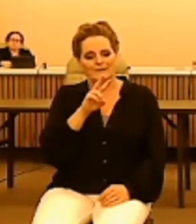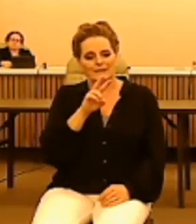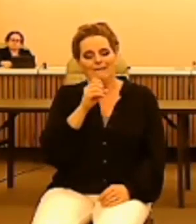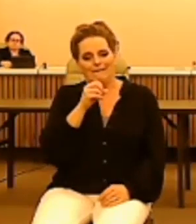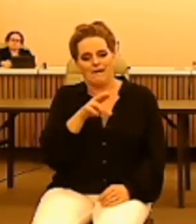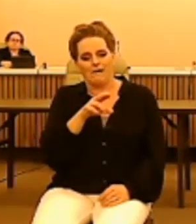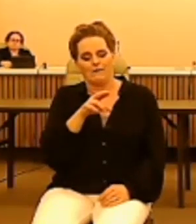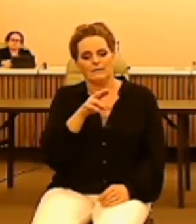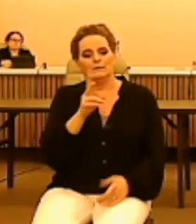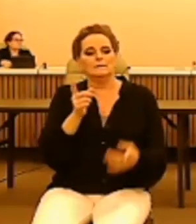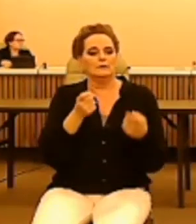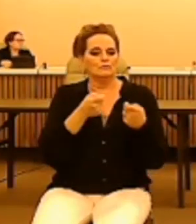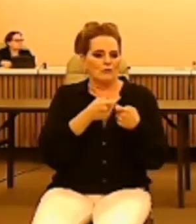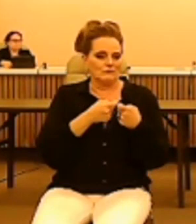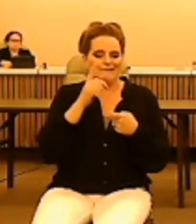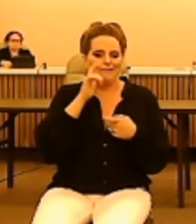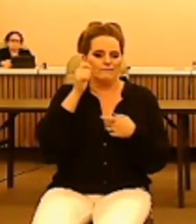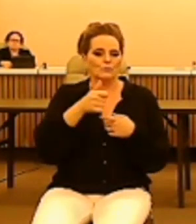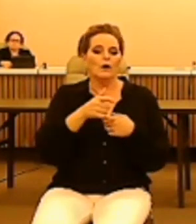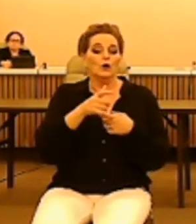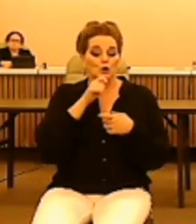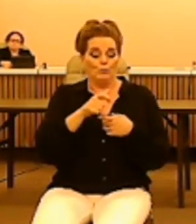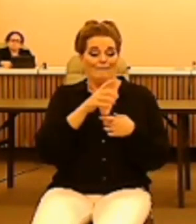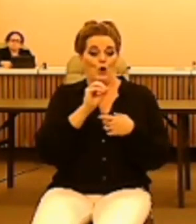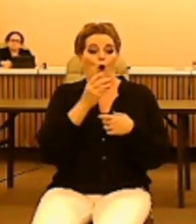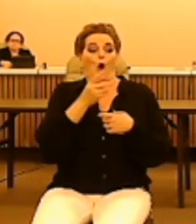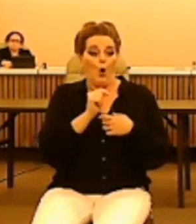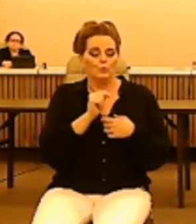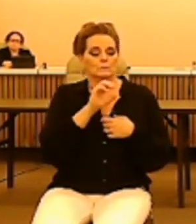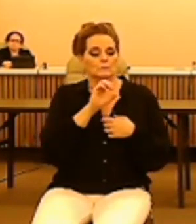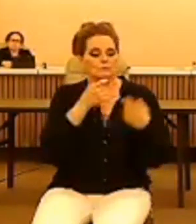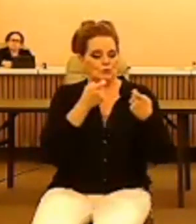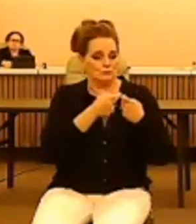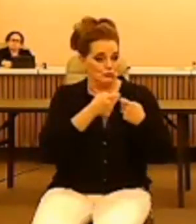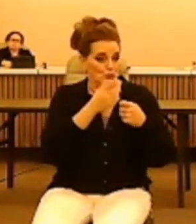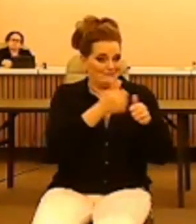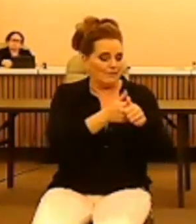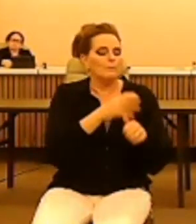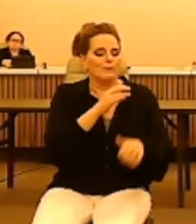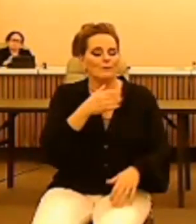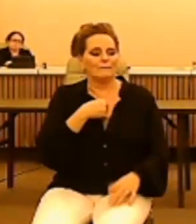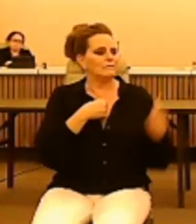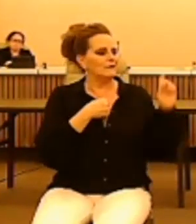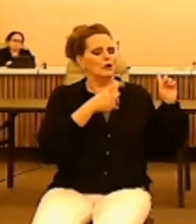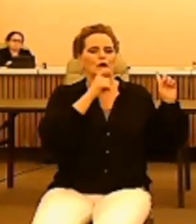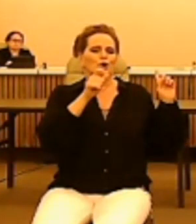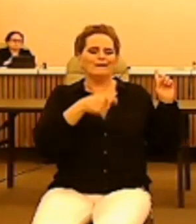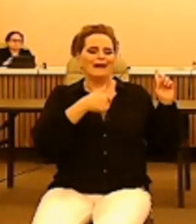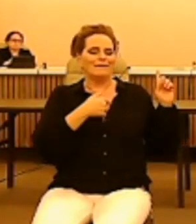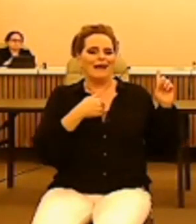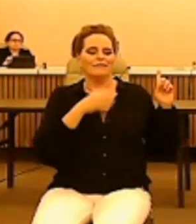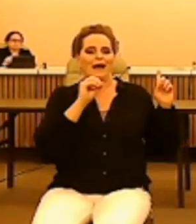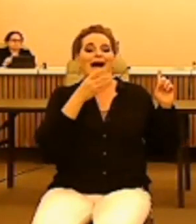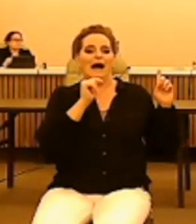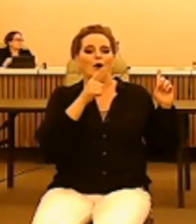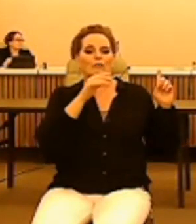future. You don't have to have the actual charger, but you have to have in your You don't actually even have box. to have the outlet. You